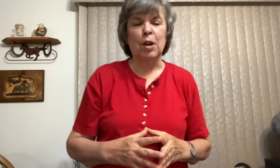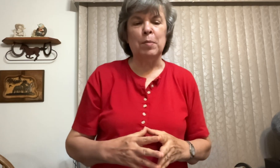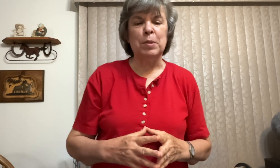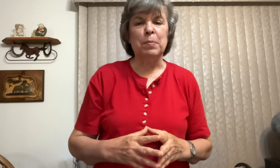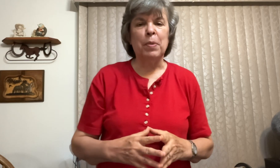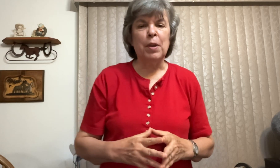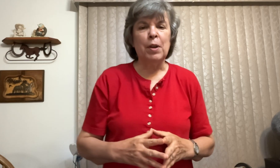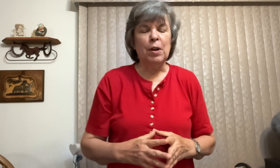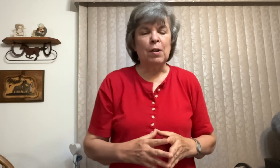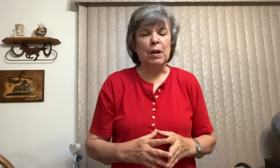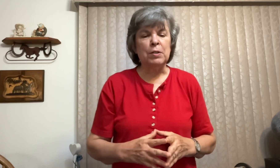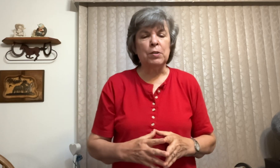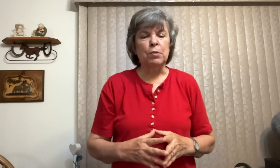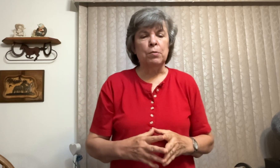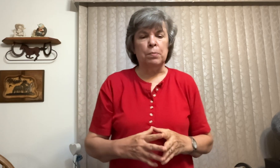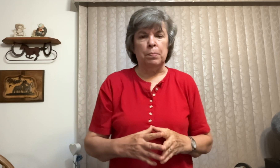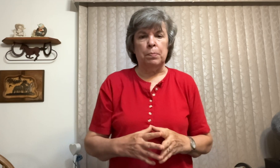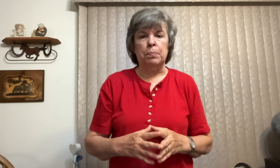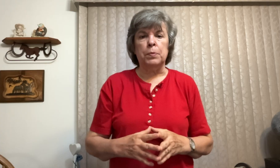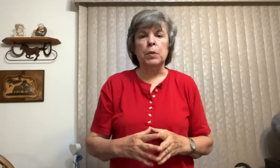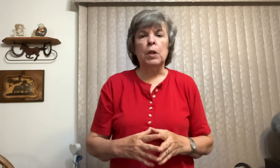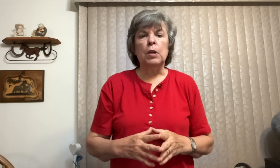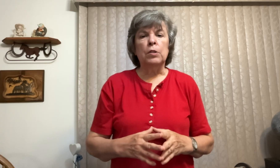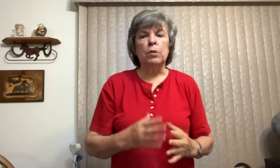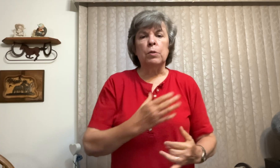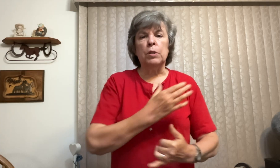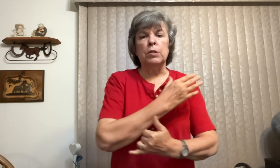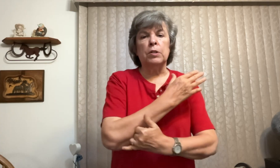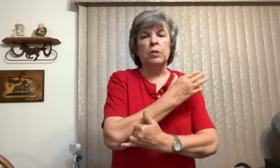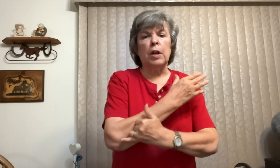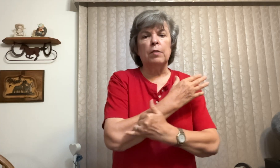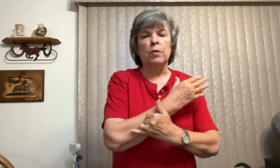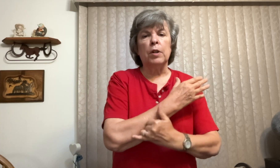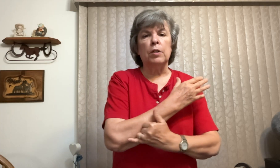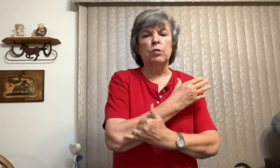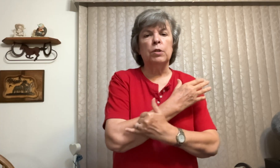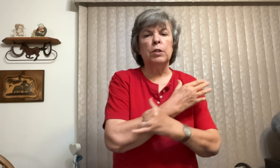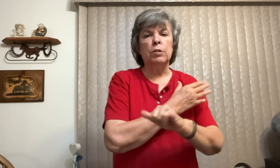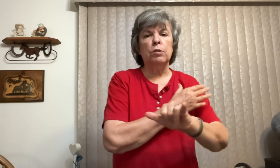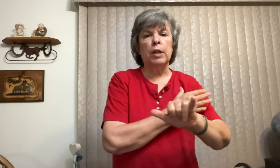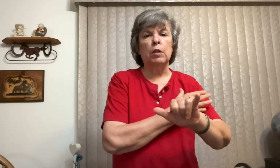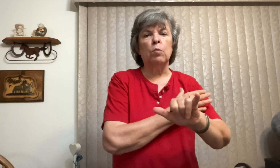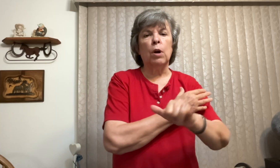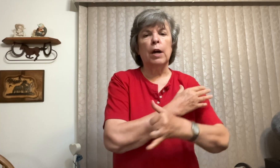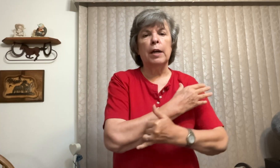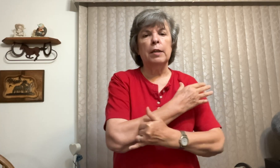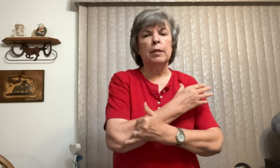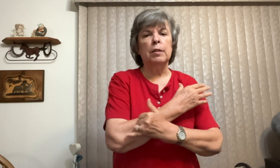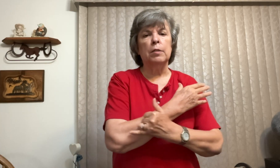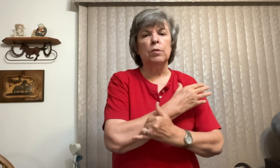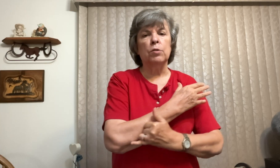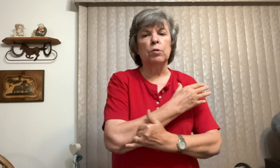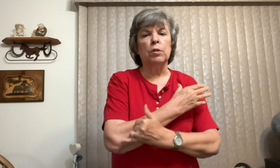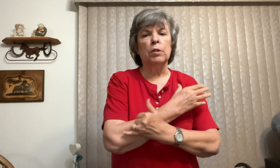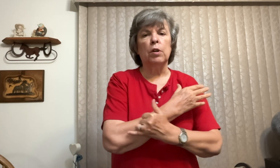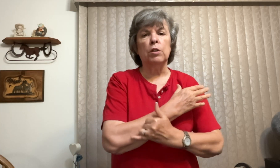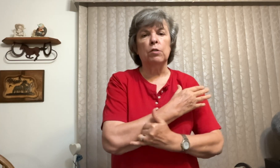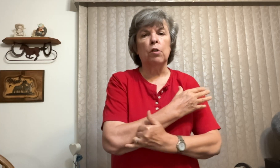tribes. All right, so so this is the sign for country. You take a Y and circle it on your arm